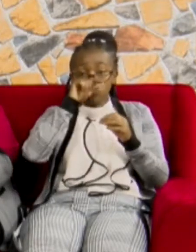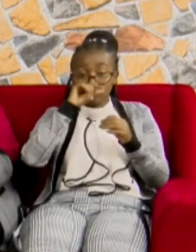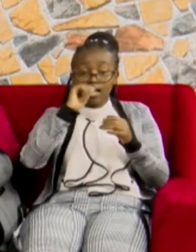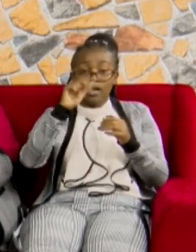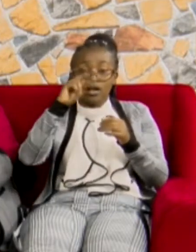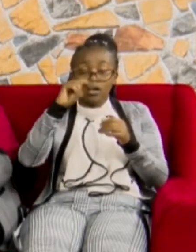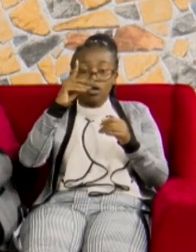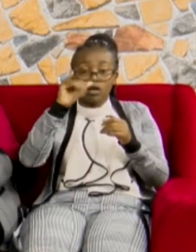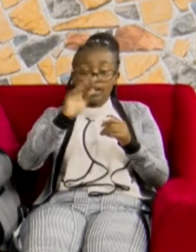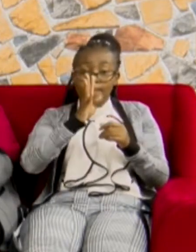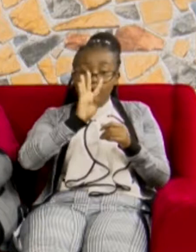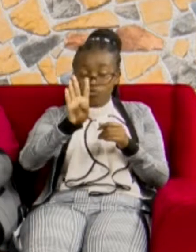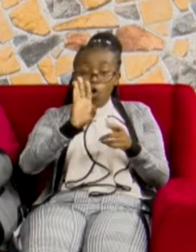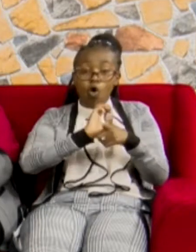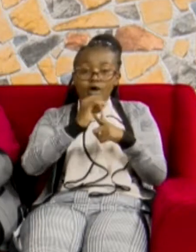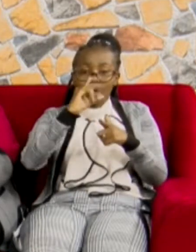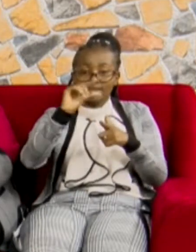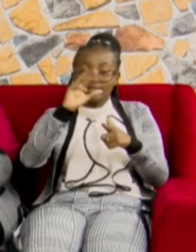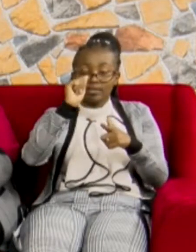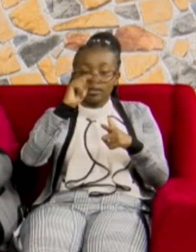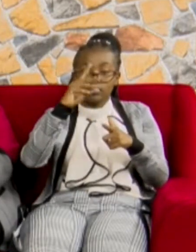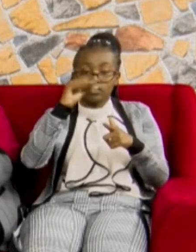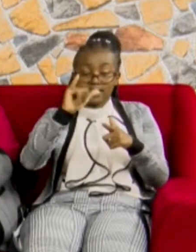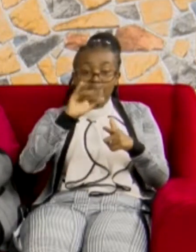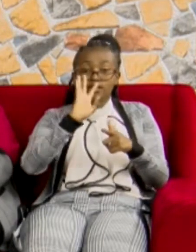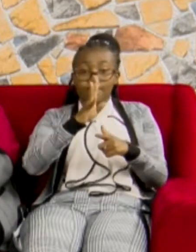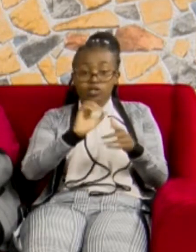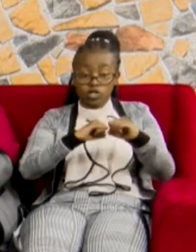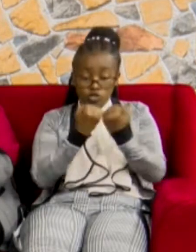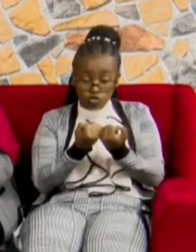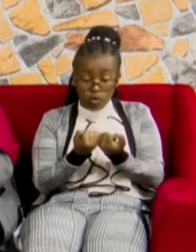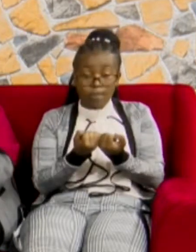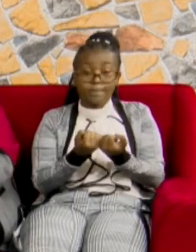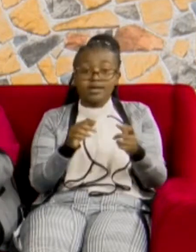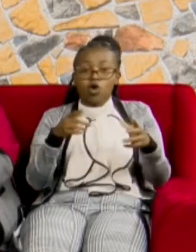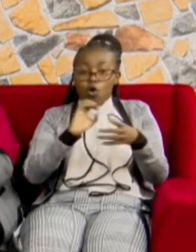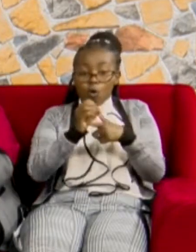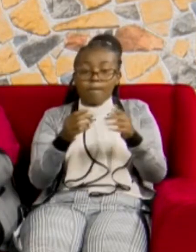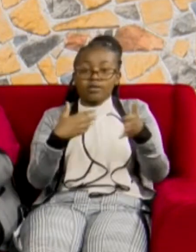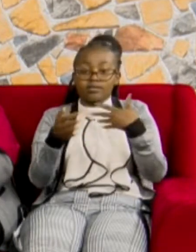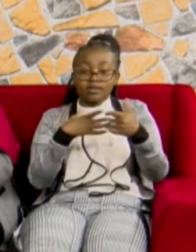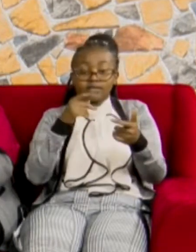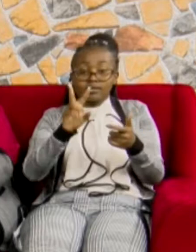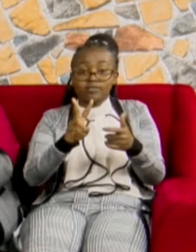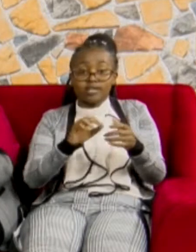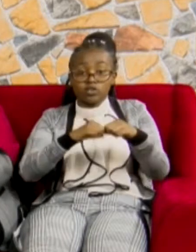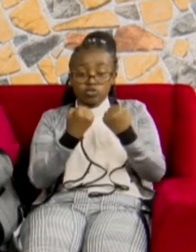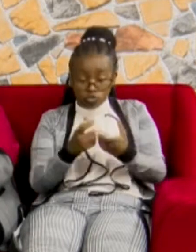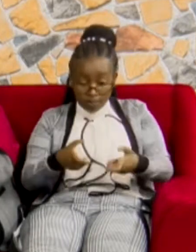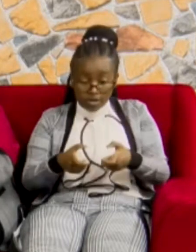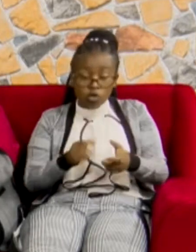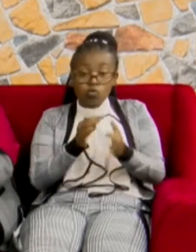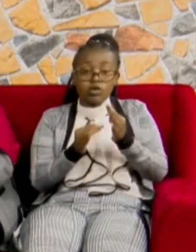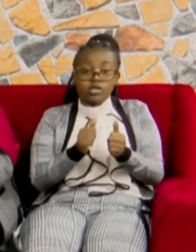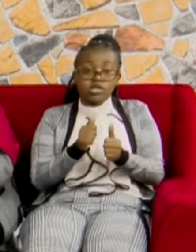Andy Speaks 4, or on Instagram, Andy Speaks. Those are the social media handles, or even on Science TV. Those are the social media handles of